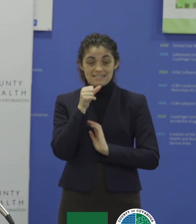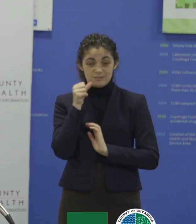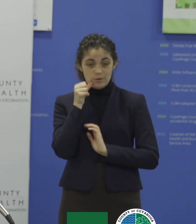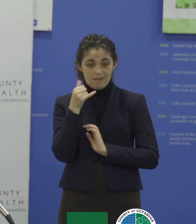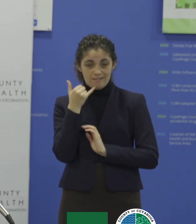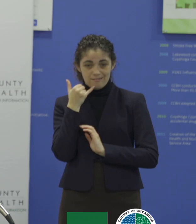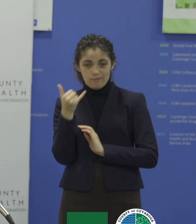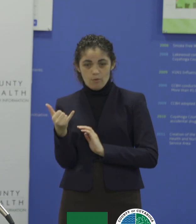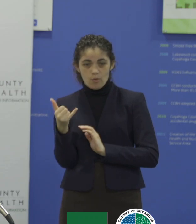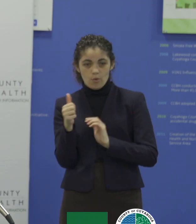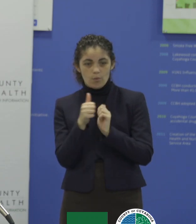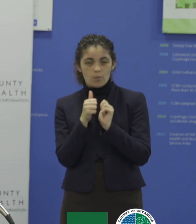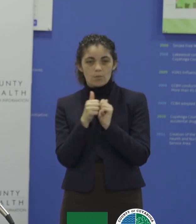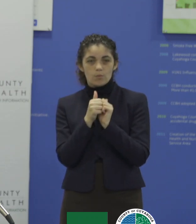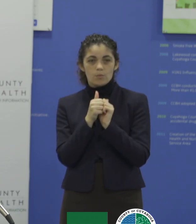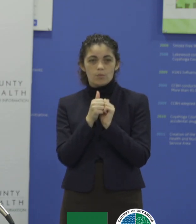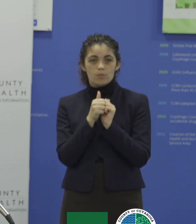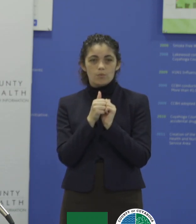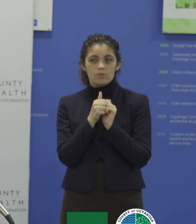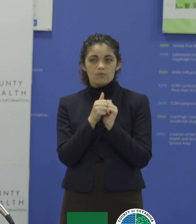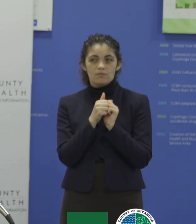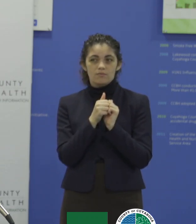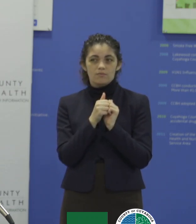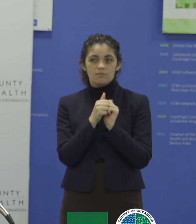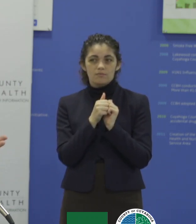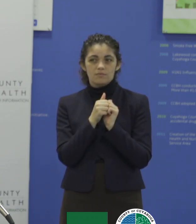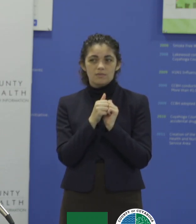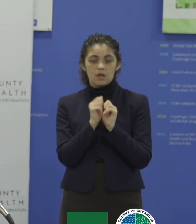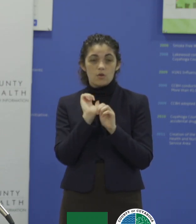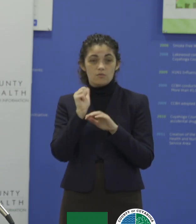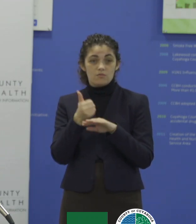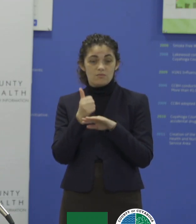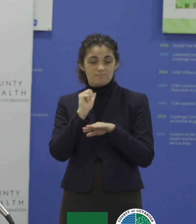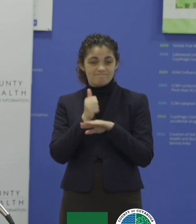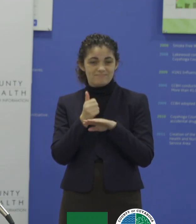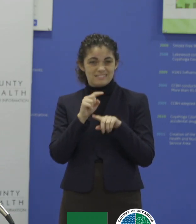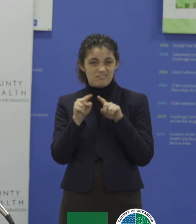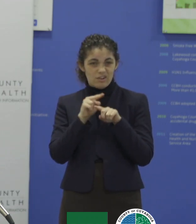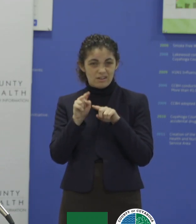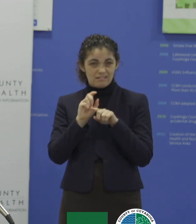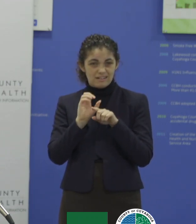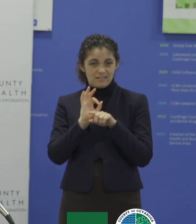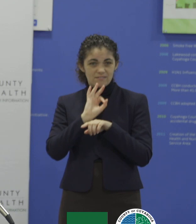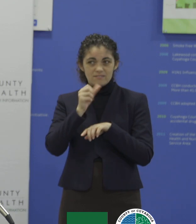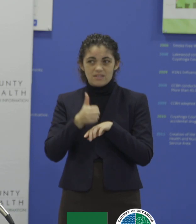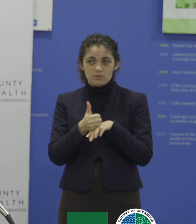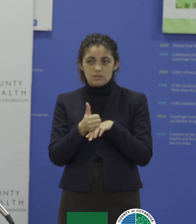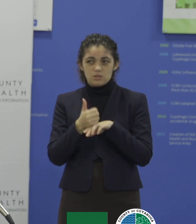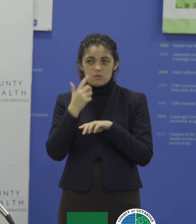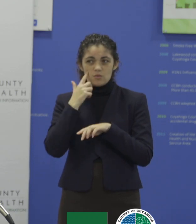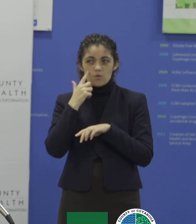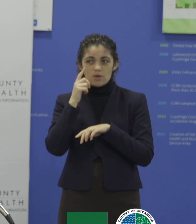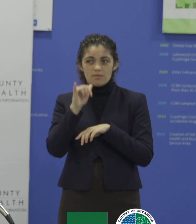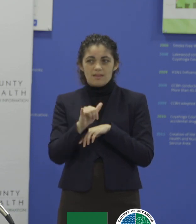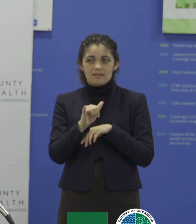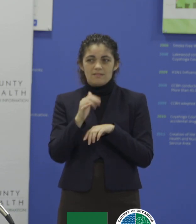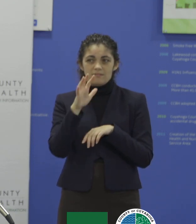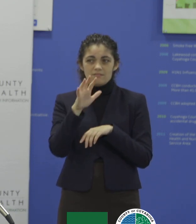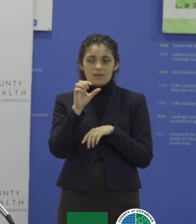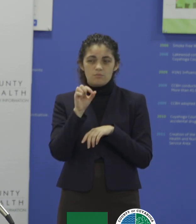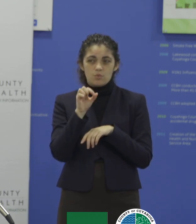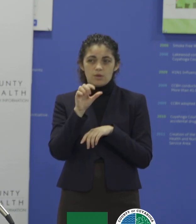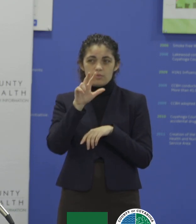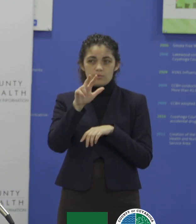with the philanthropic community, our local foundations in the region. As you know, they've reported publicly that over